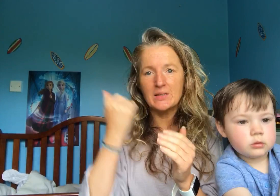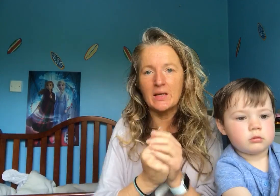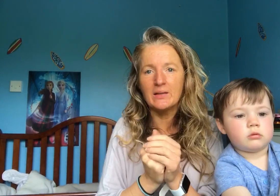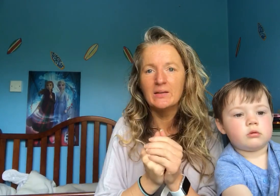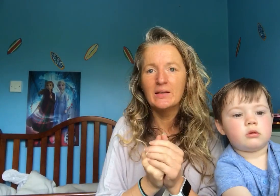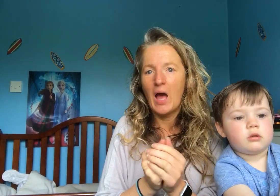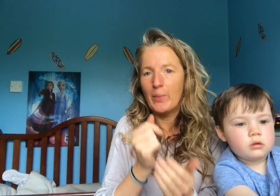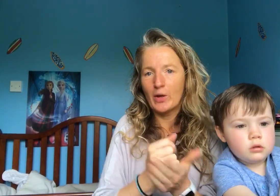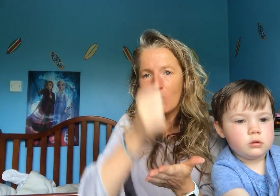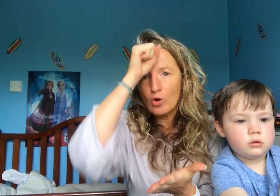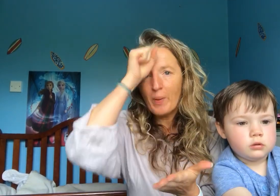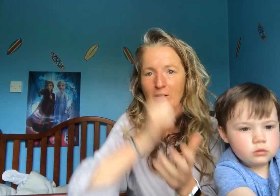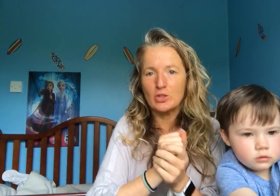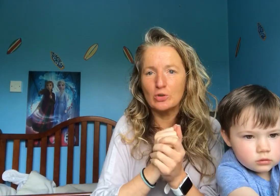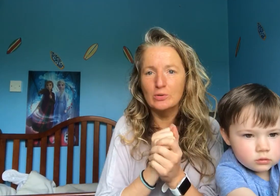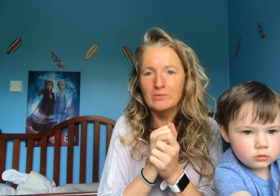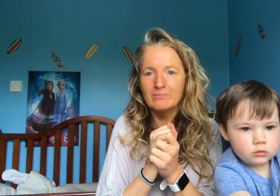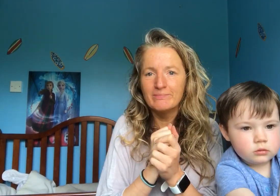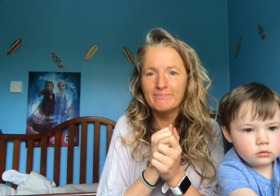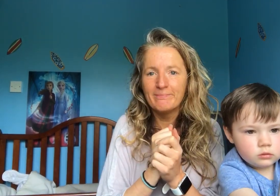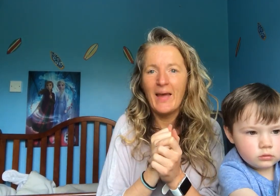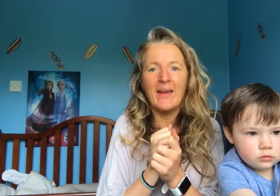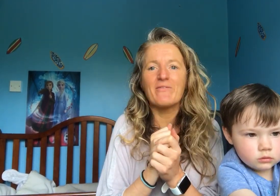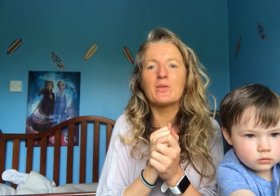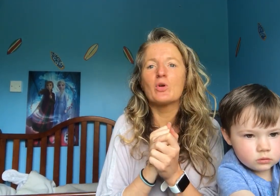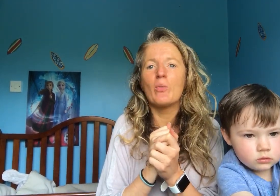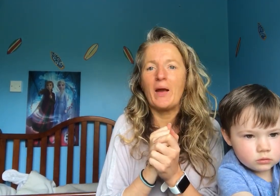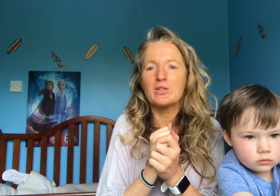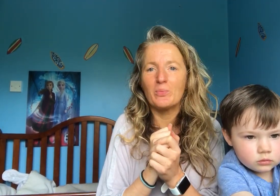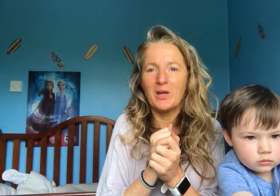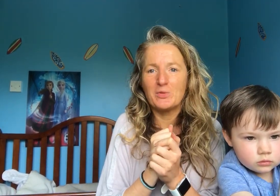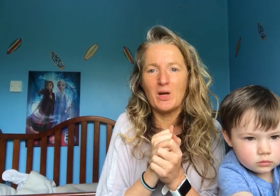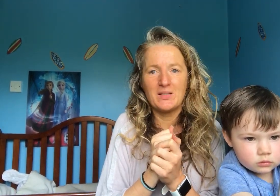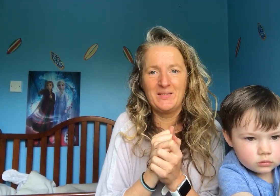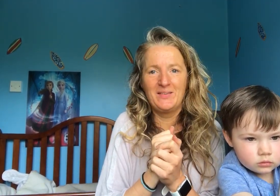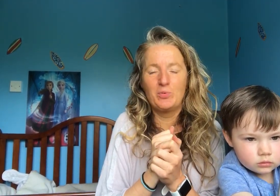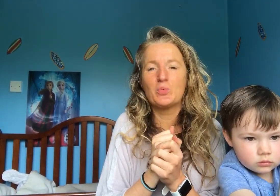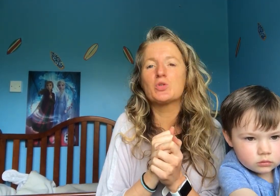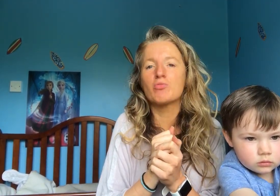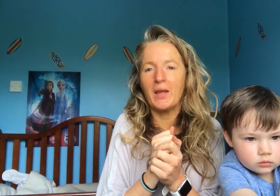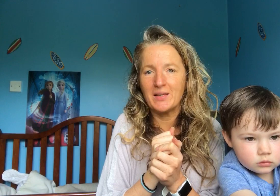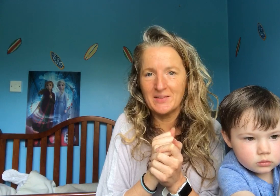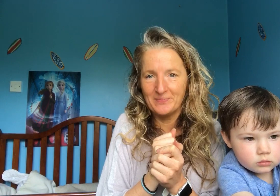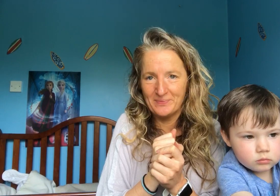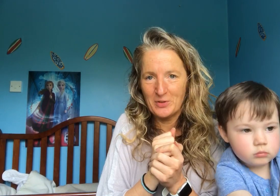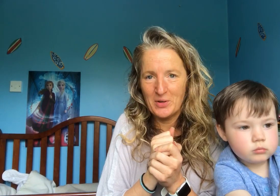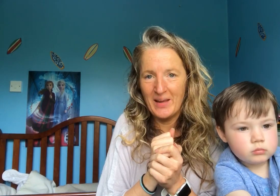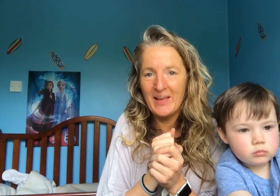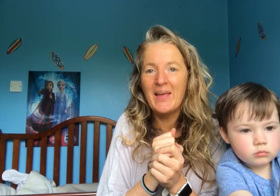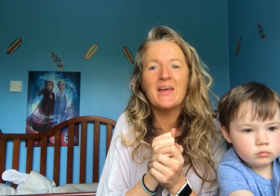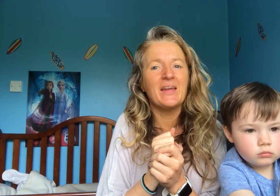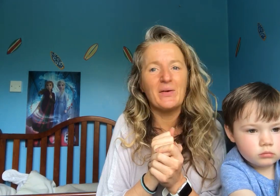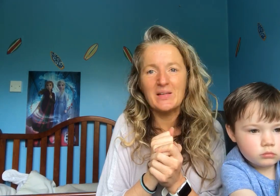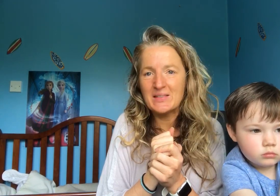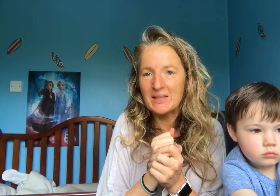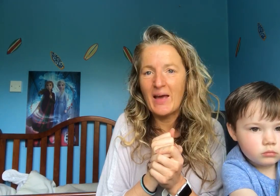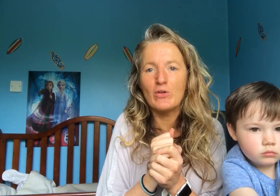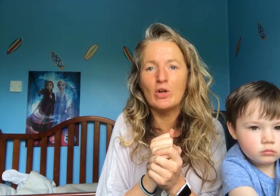sick and we can all go back to school and everything will go back to the way it was, which was great. Okay, now listen, have a